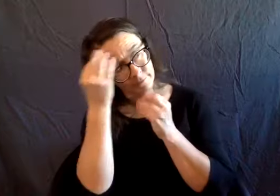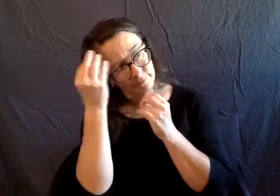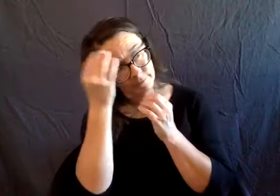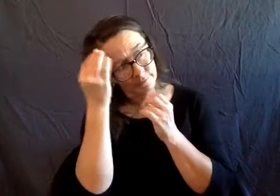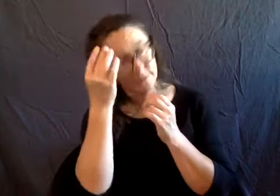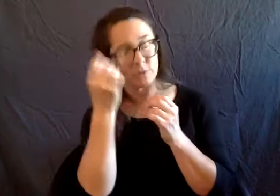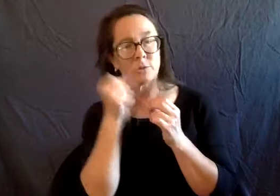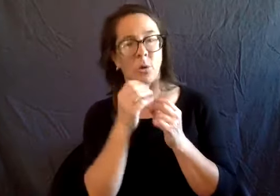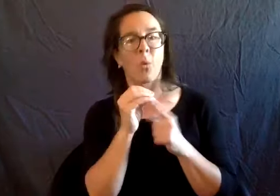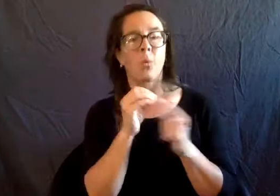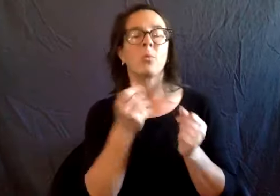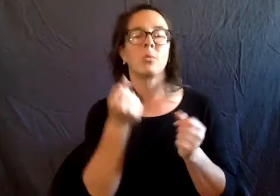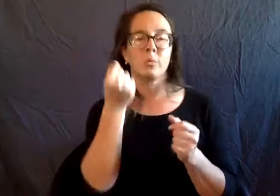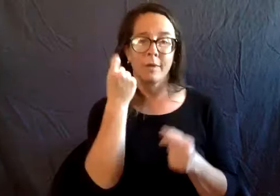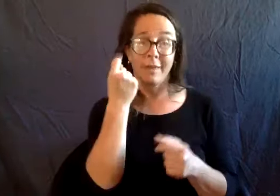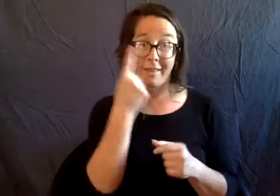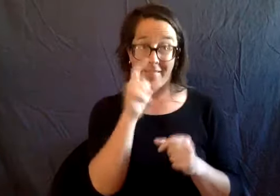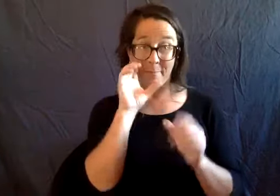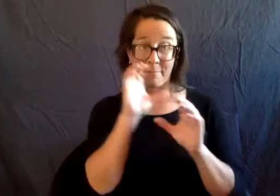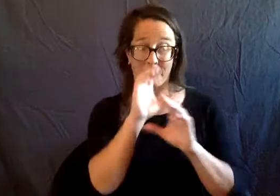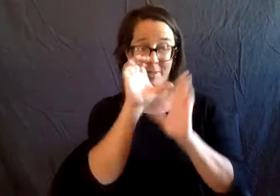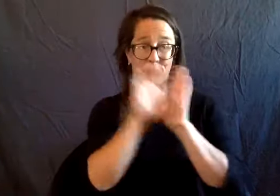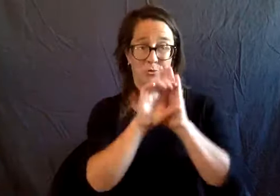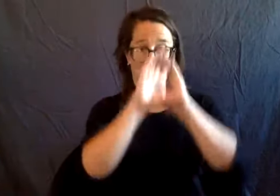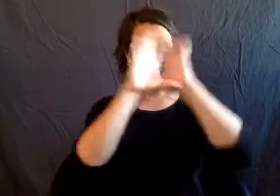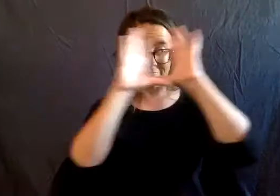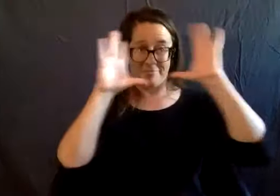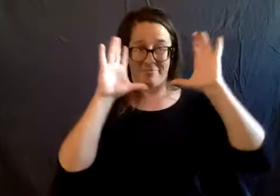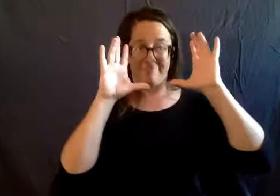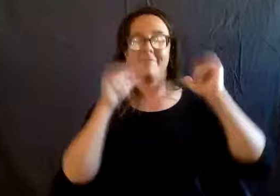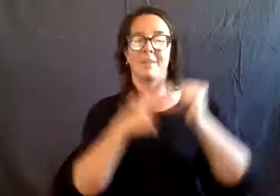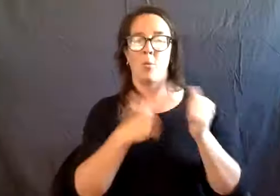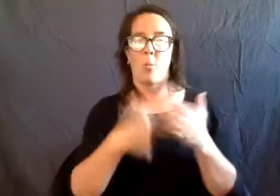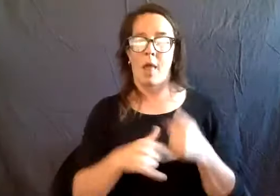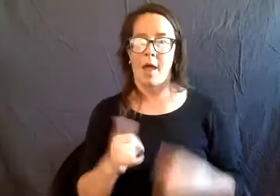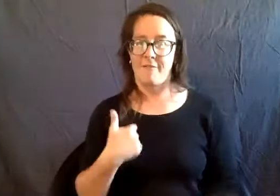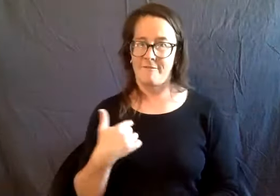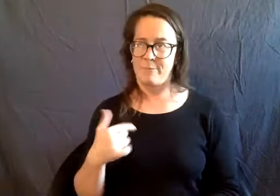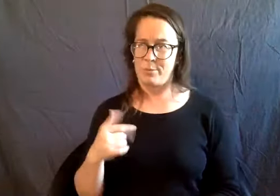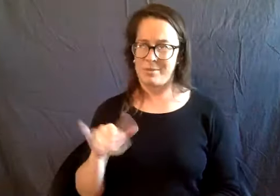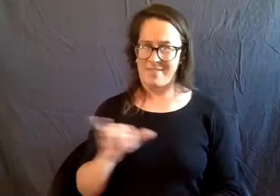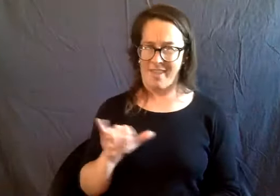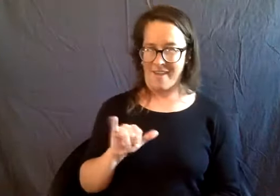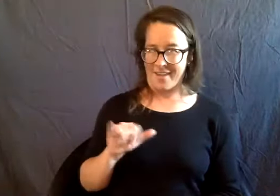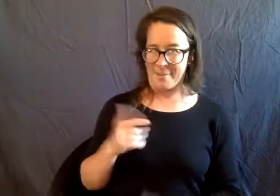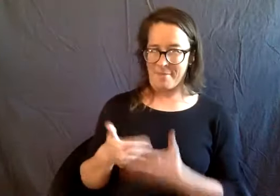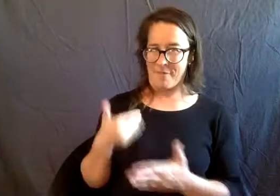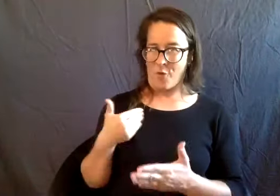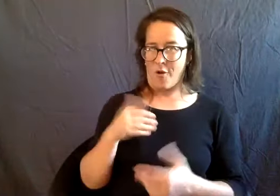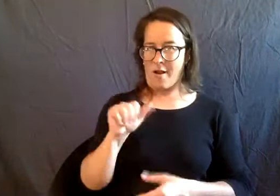So you get the picture of what I was like before coming to Al-Anon. And so the reason I